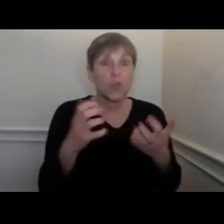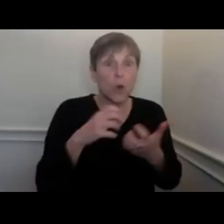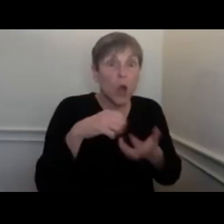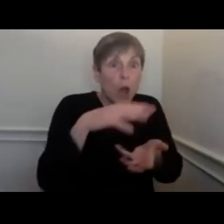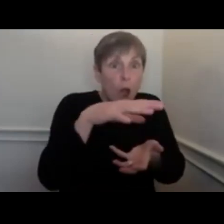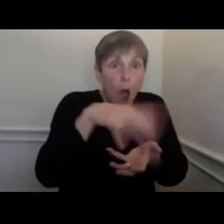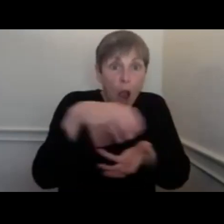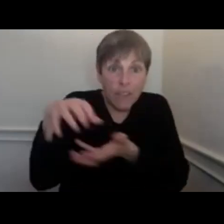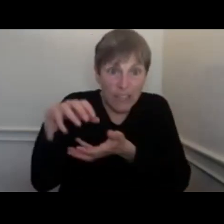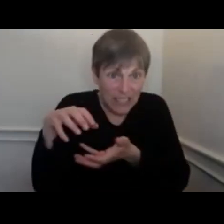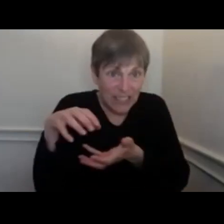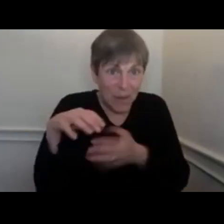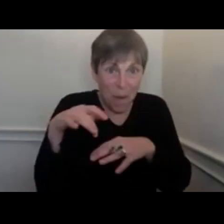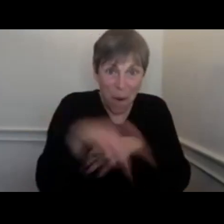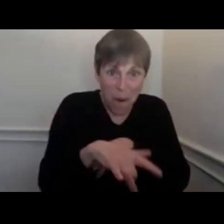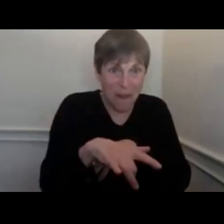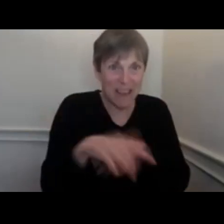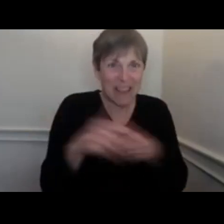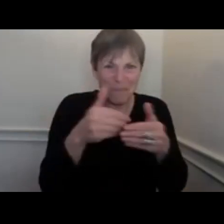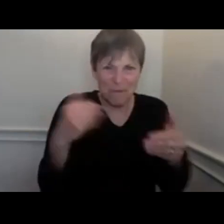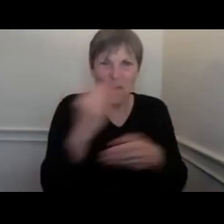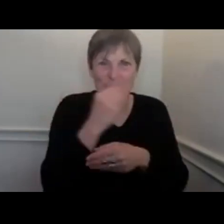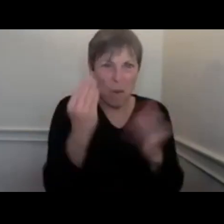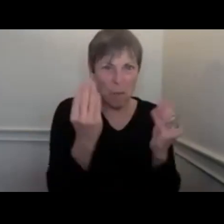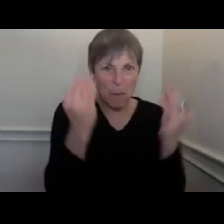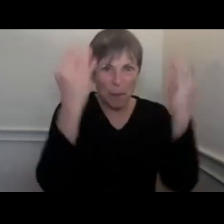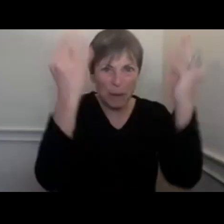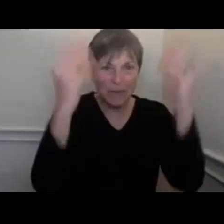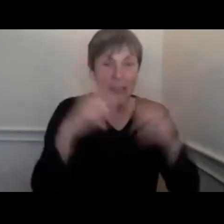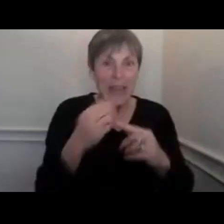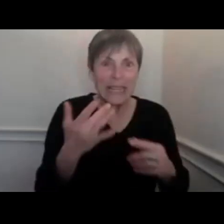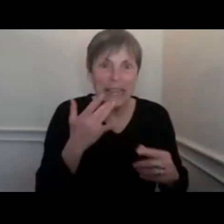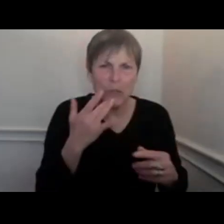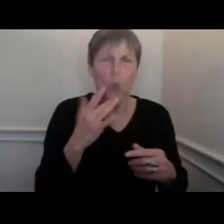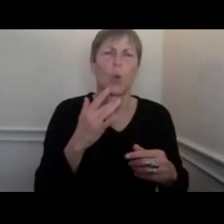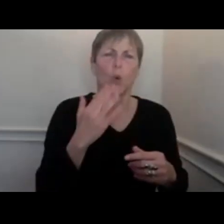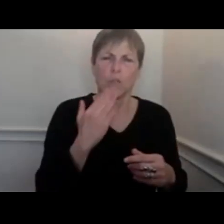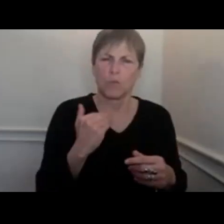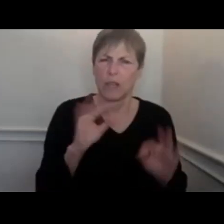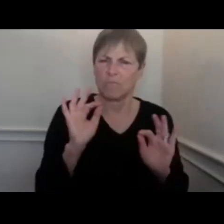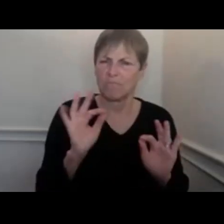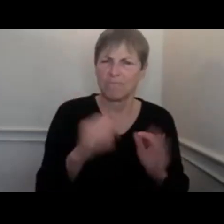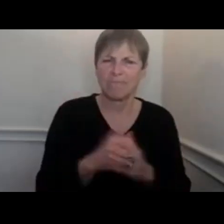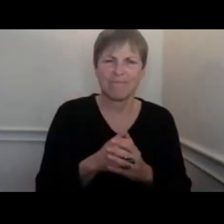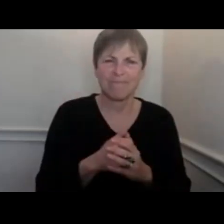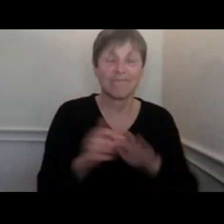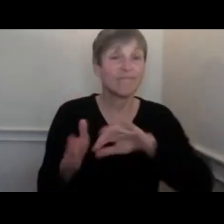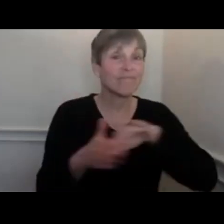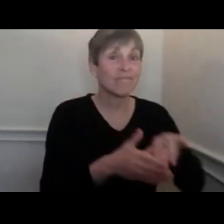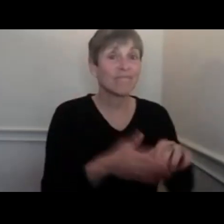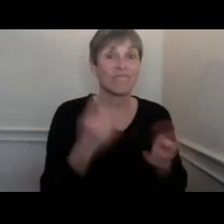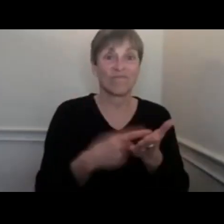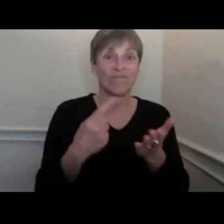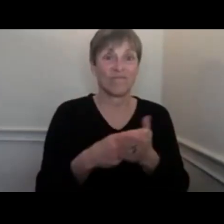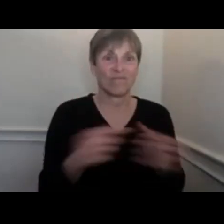basil is basil before it flowers. So now let's talk about companion planting just briefly. There's so much